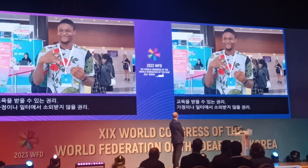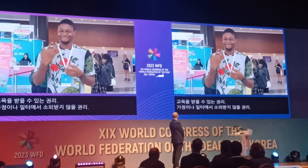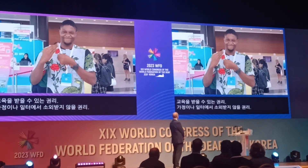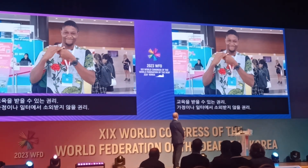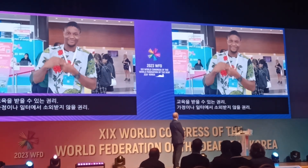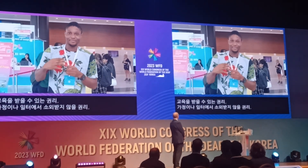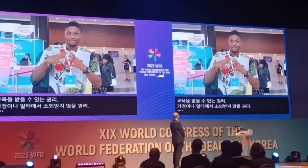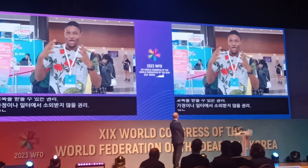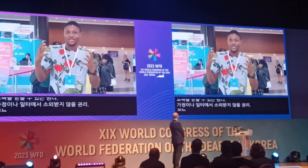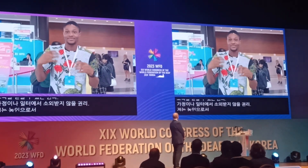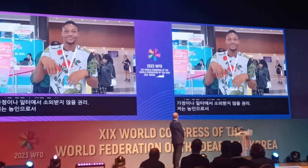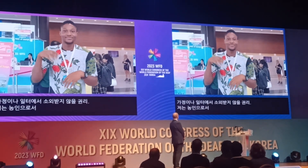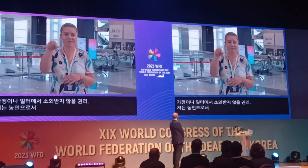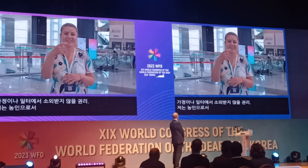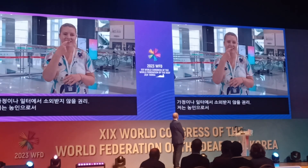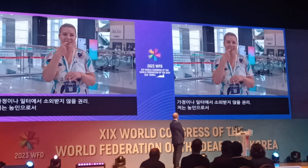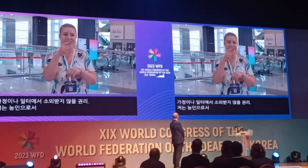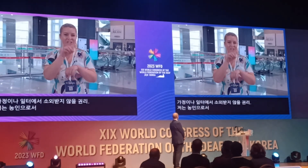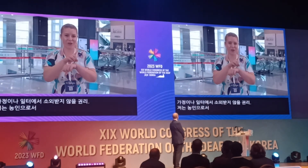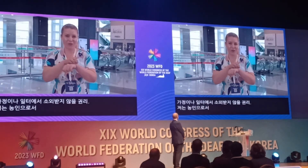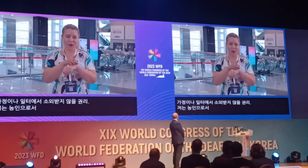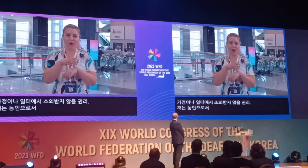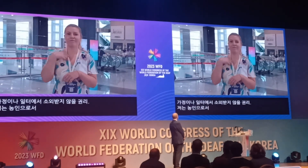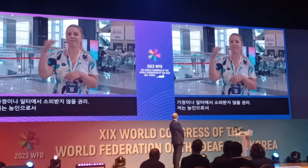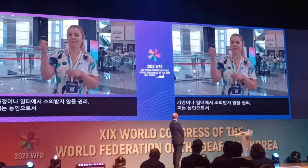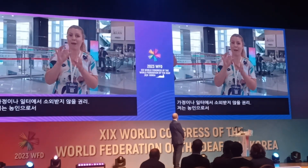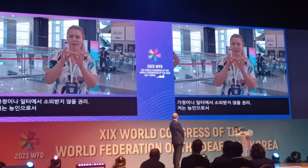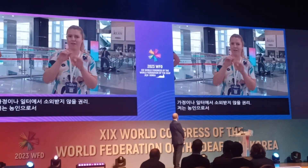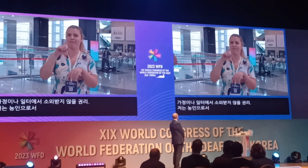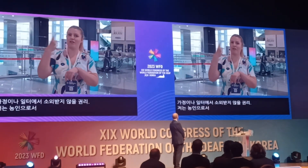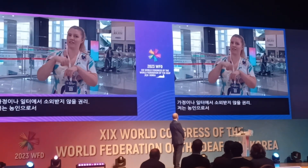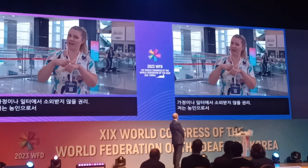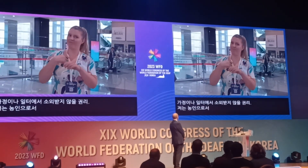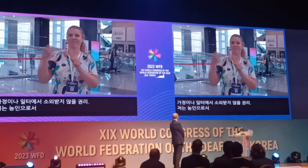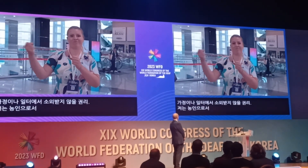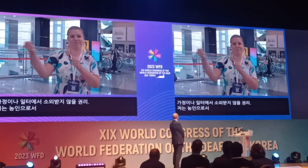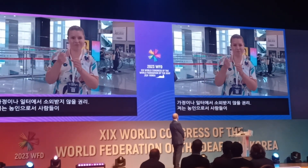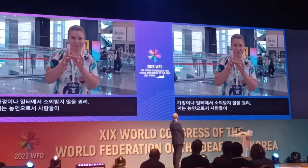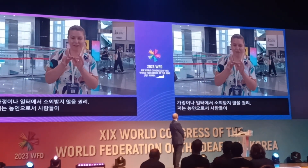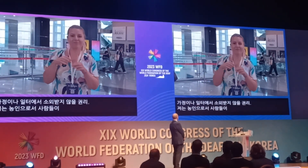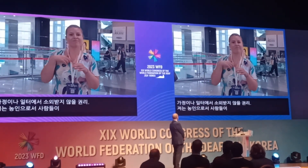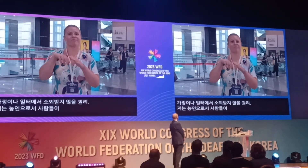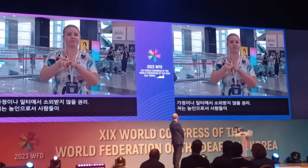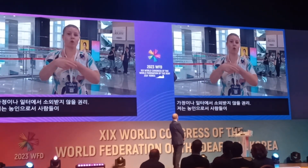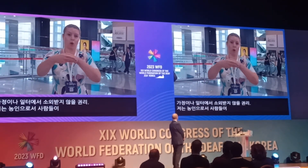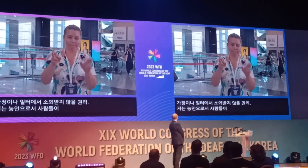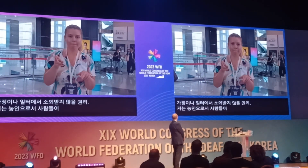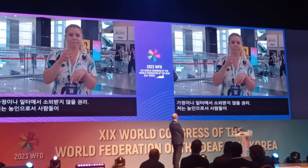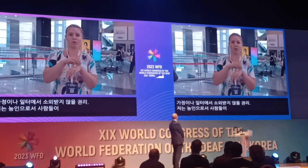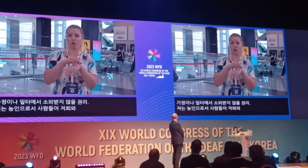people looked at us and didn't know how we would communicate and didn't give us that right, and that was oppressive.